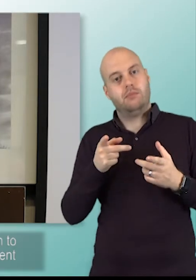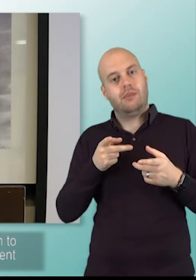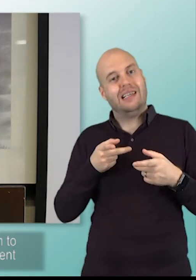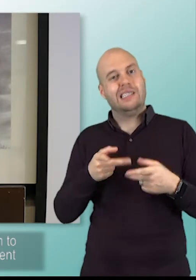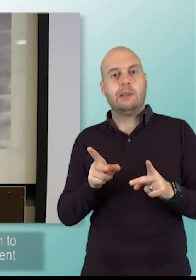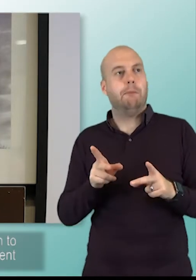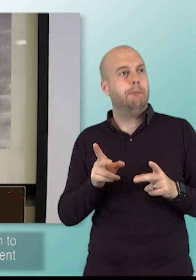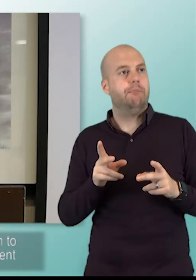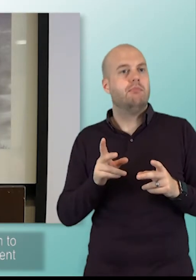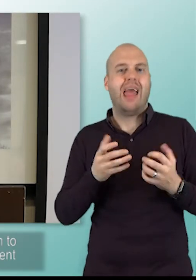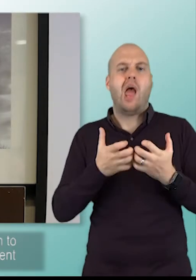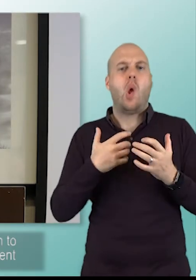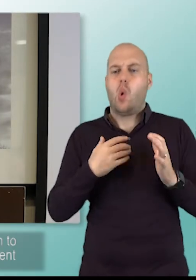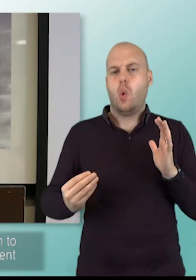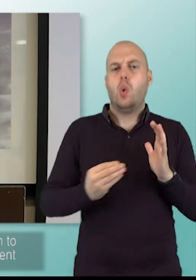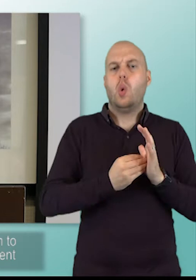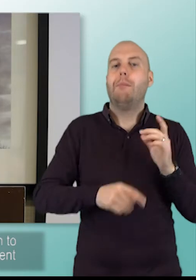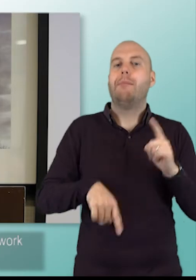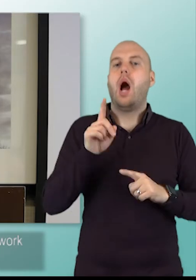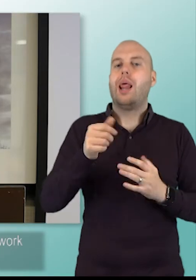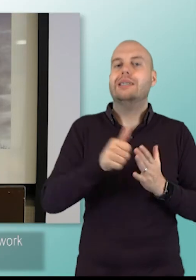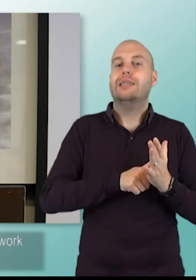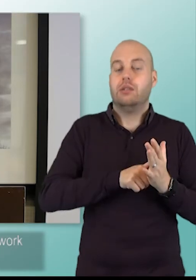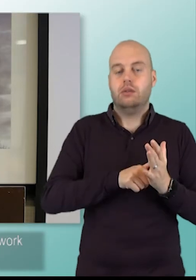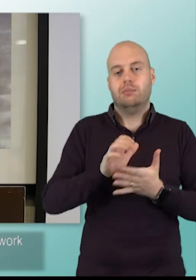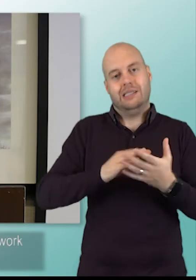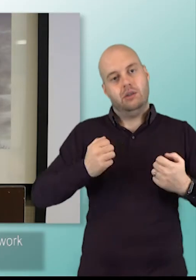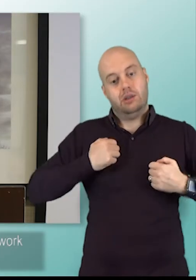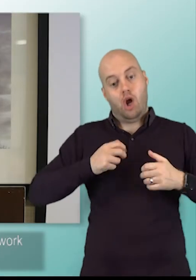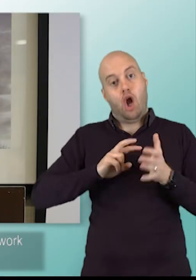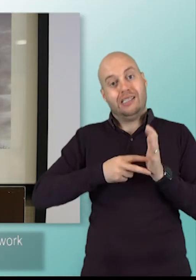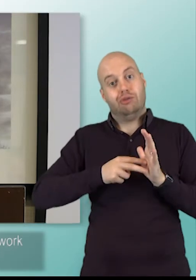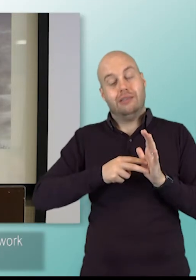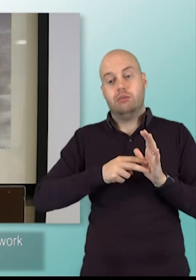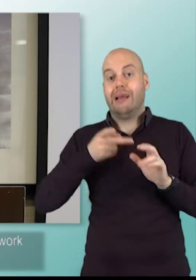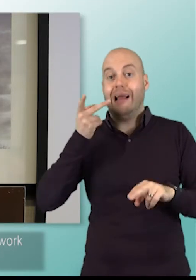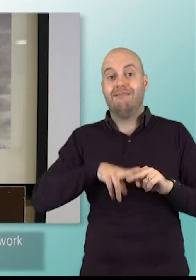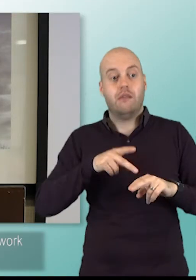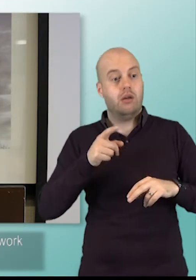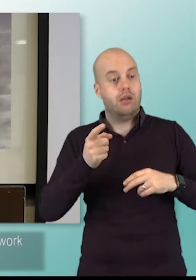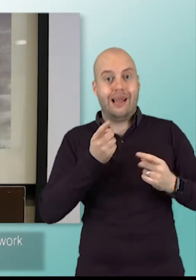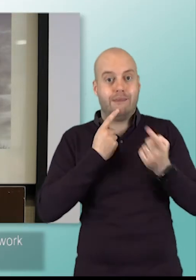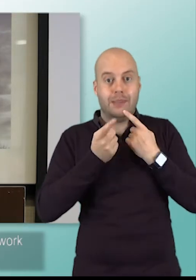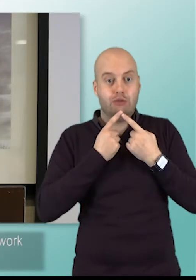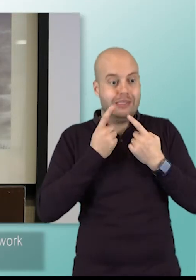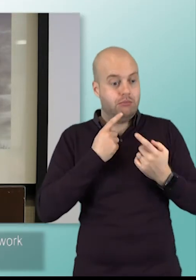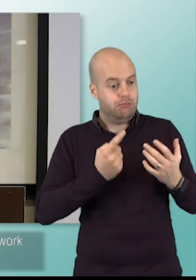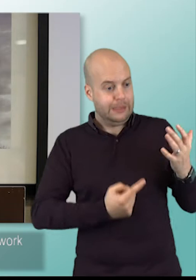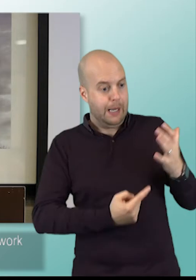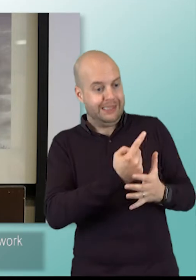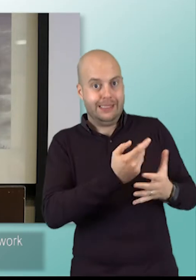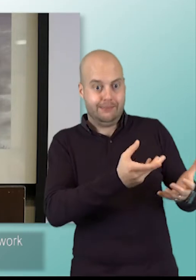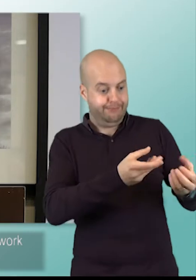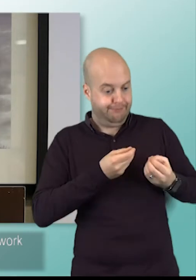these barring lists, as we say, it is a legal requirement for you, if you are an organisation that is doing the work, to pass on information